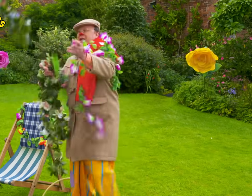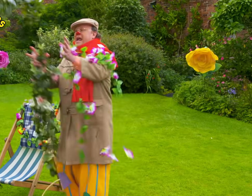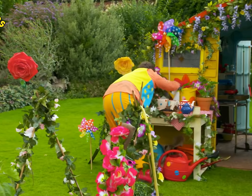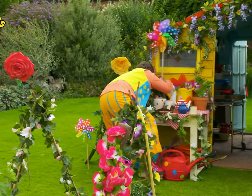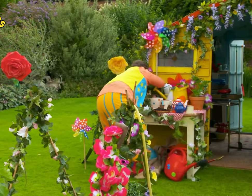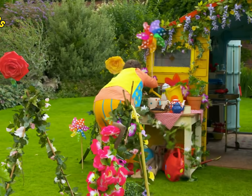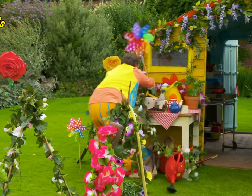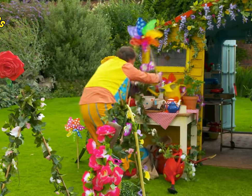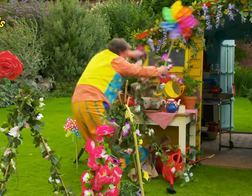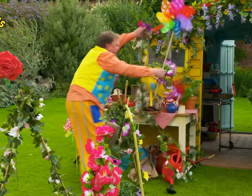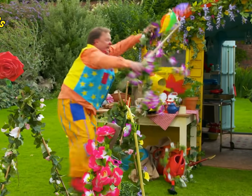hey.